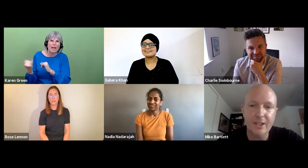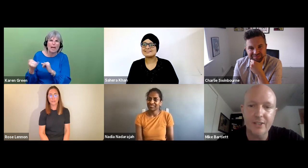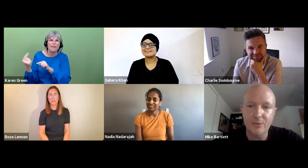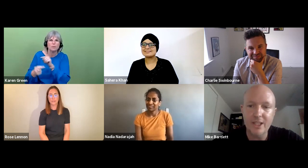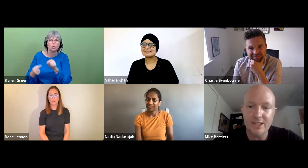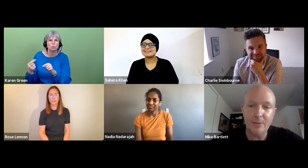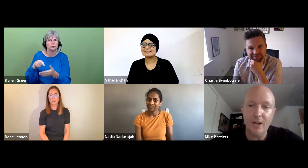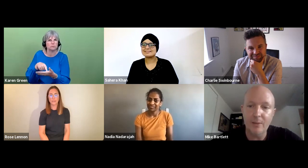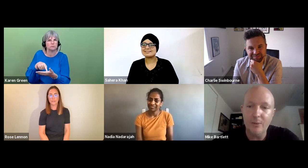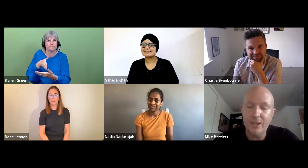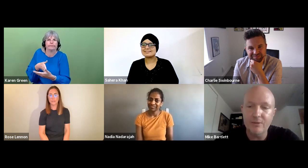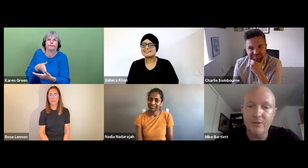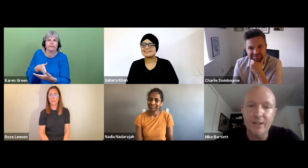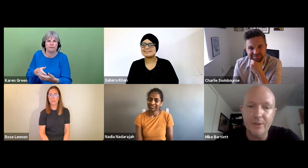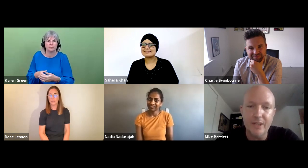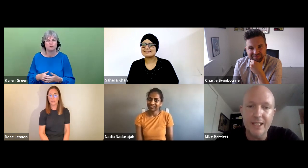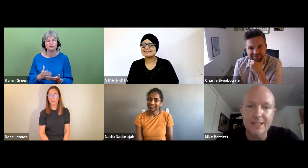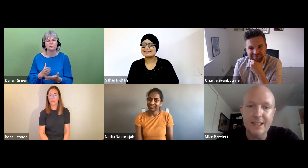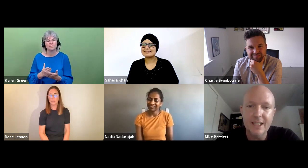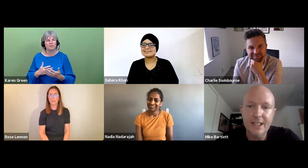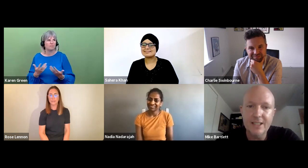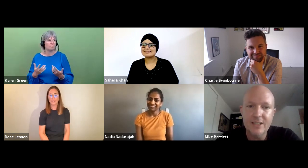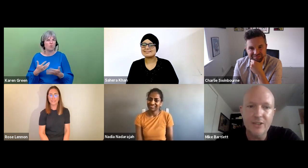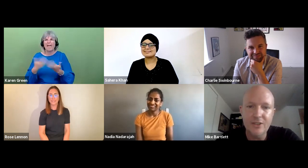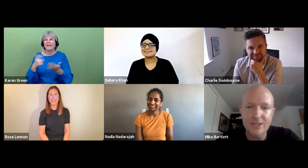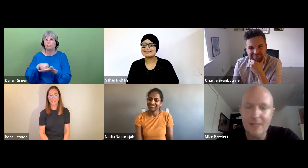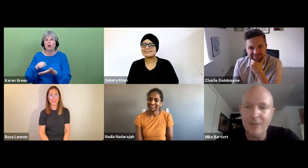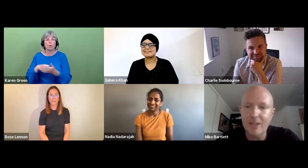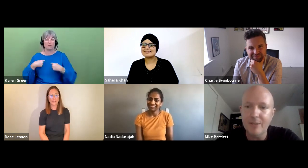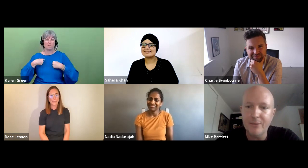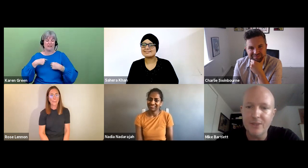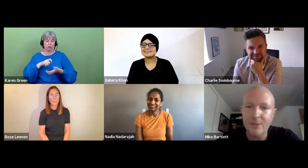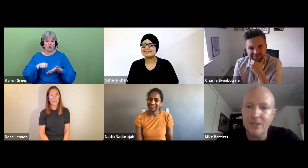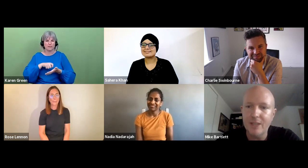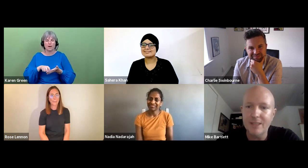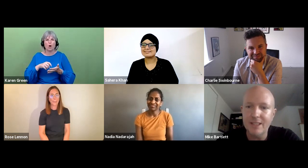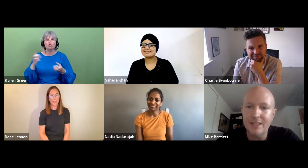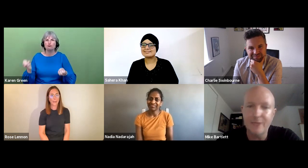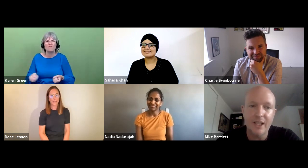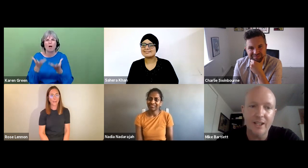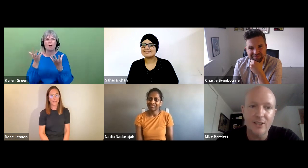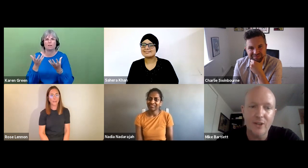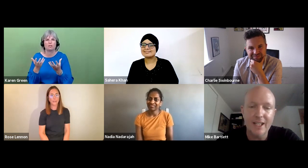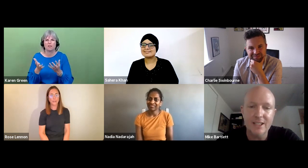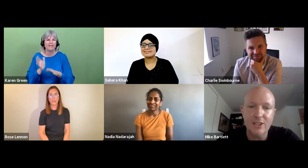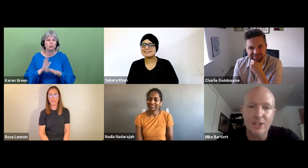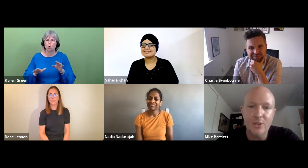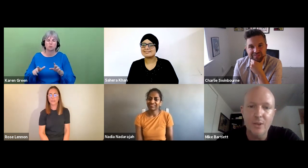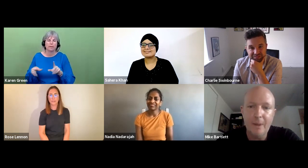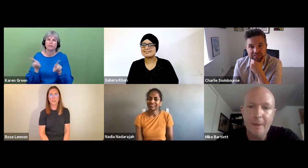a writer. Certainly what I want with a revival is not to do the same thing, but for someone to come at it differently and create a new